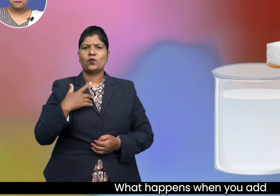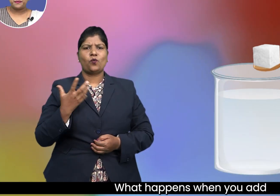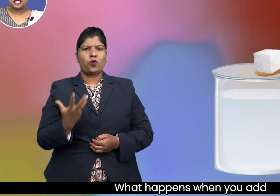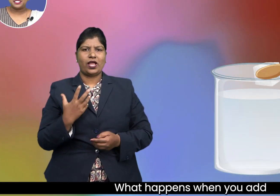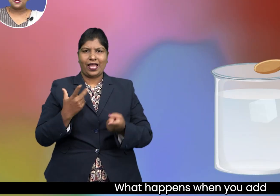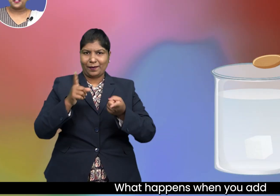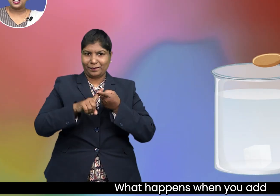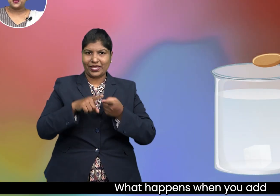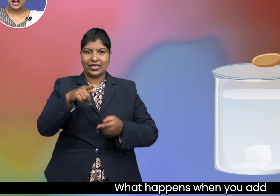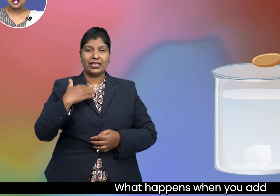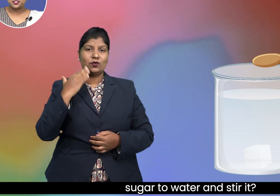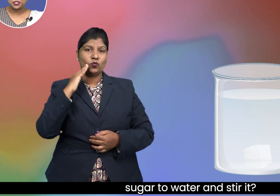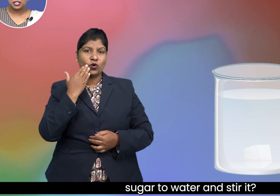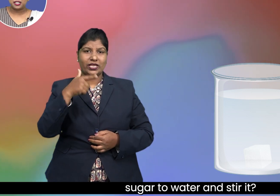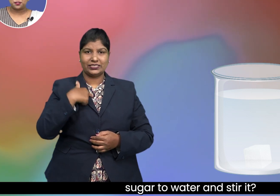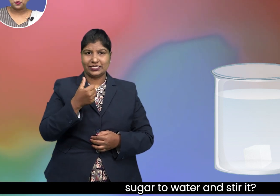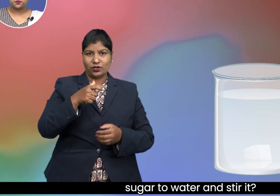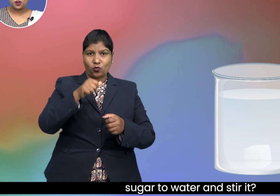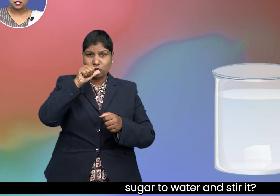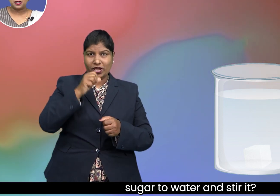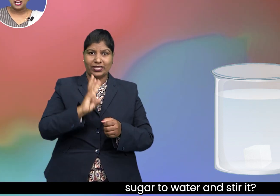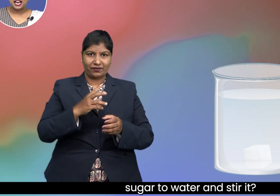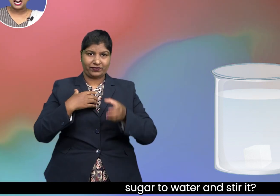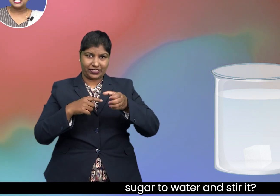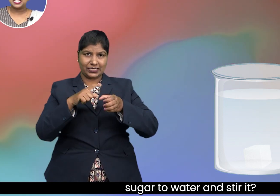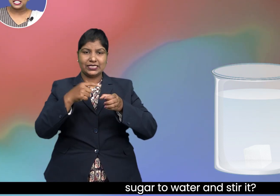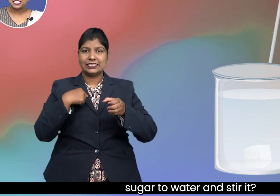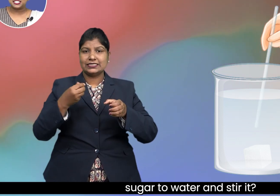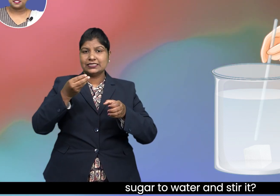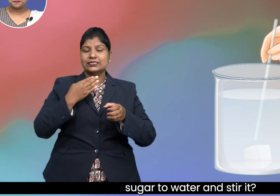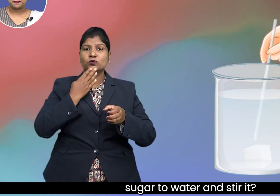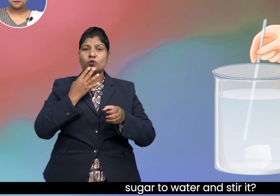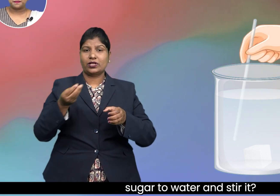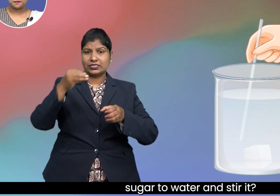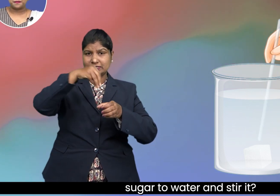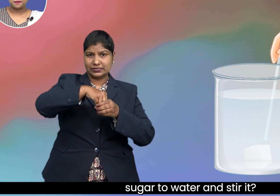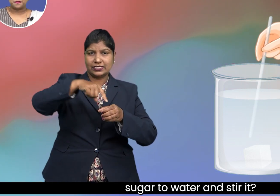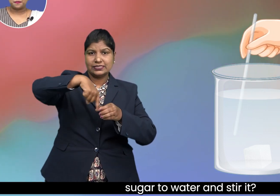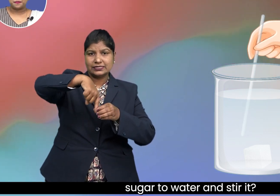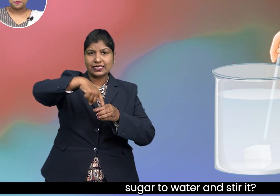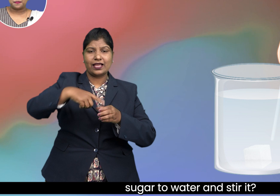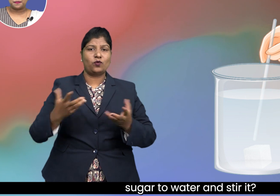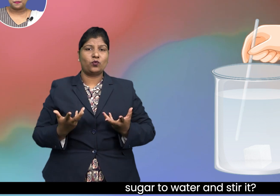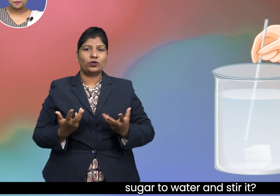What happens when you add sugar to water and stir it?